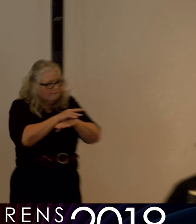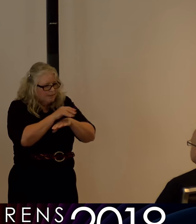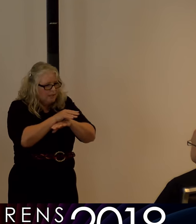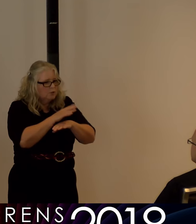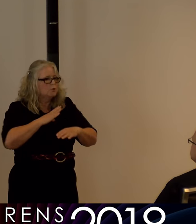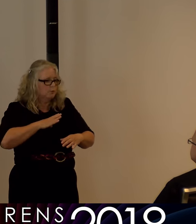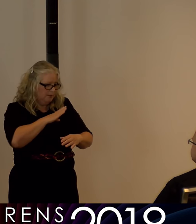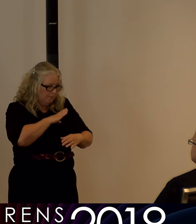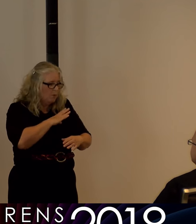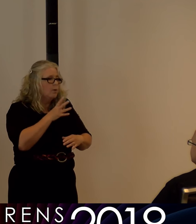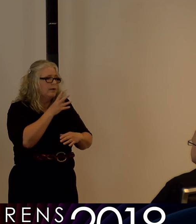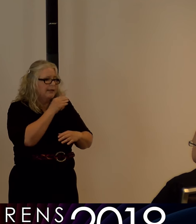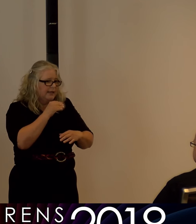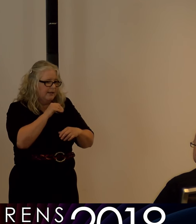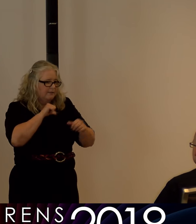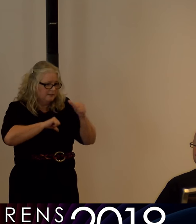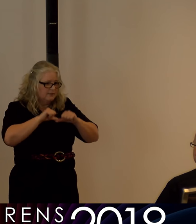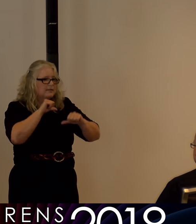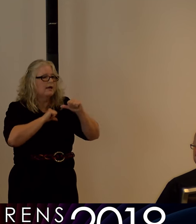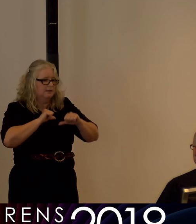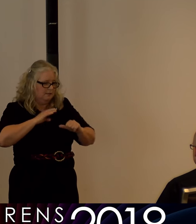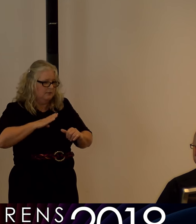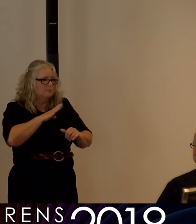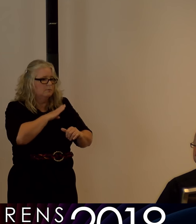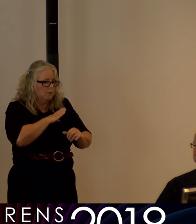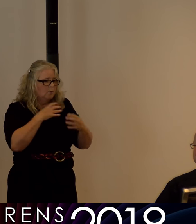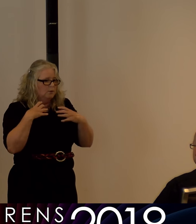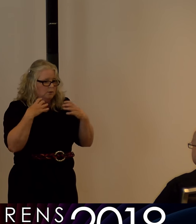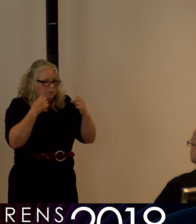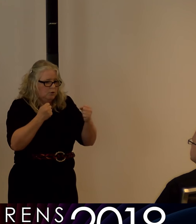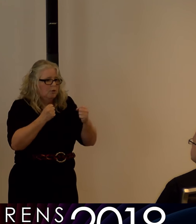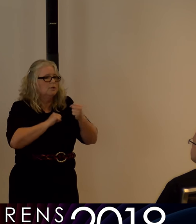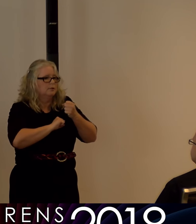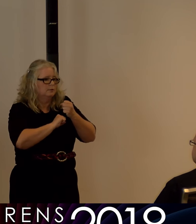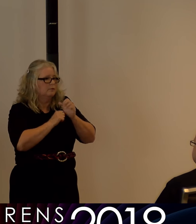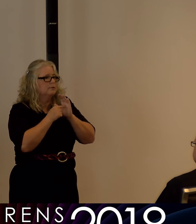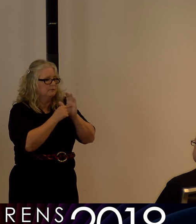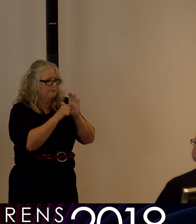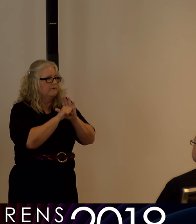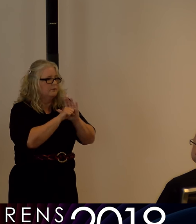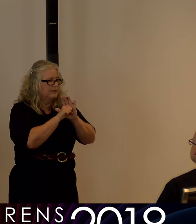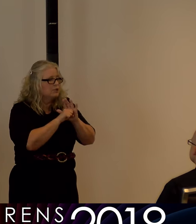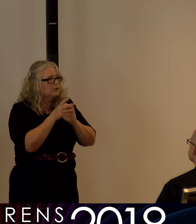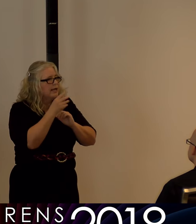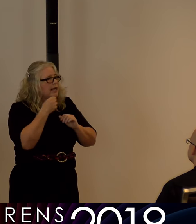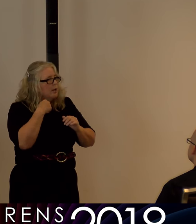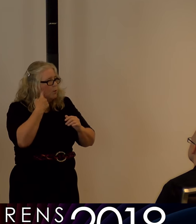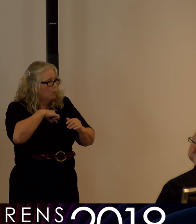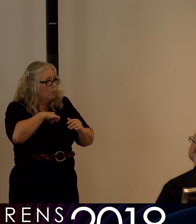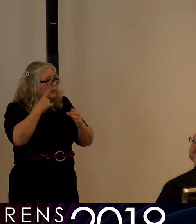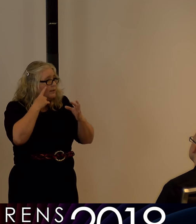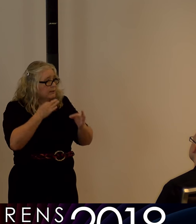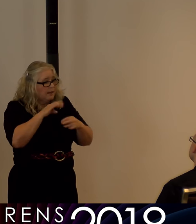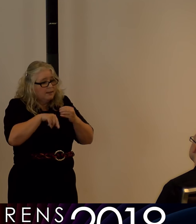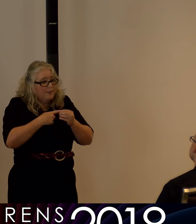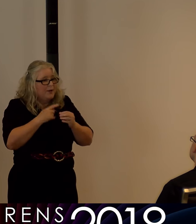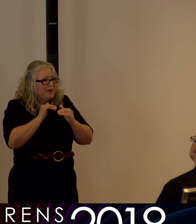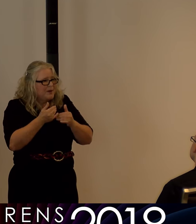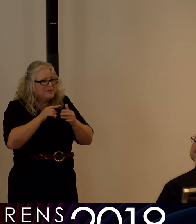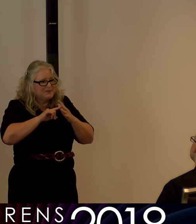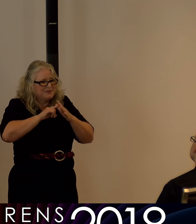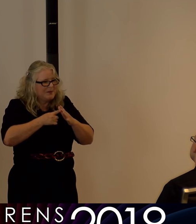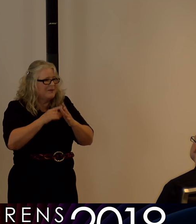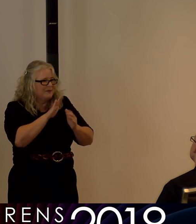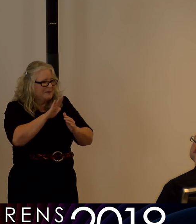I help the foundation make decisions about how to spend their money. And part of that decision making goes into